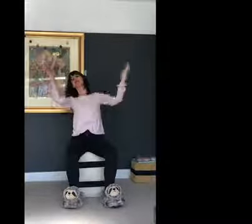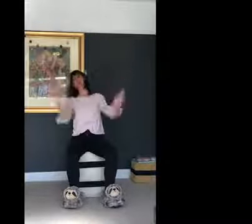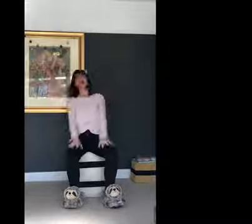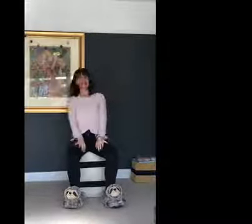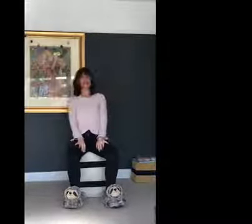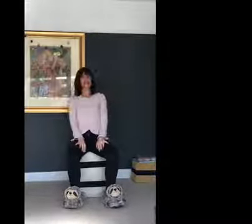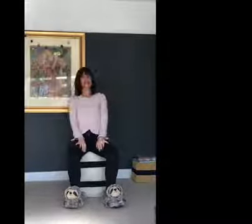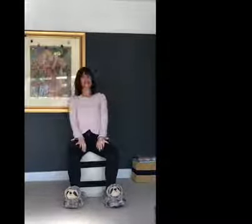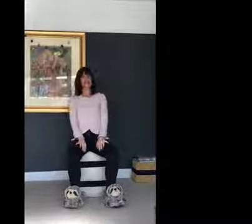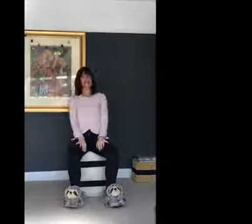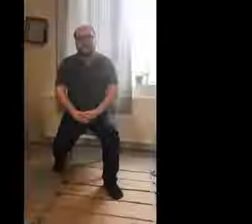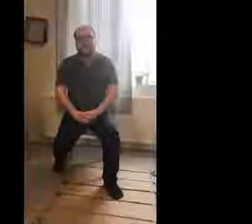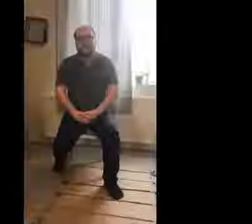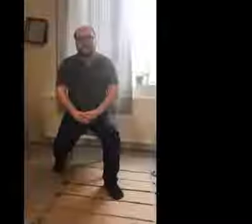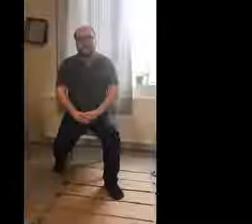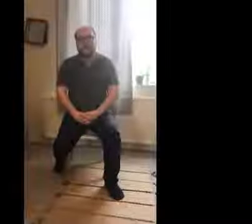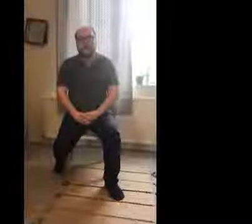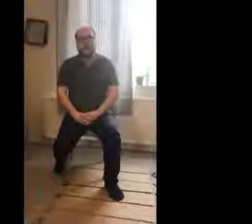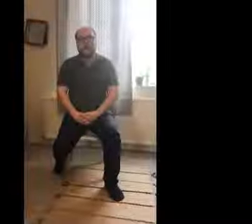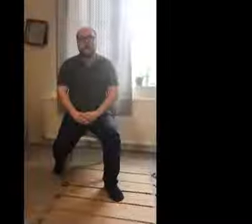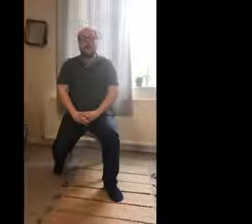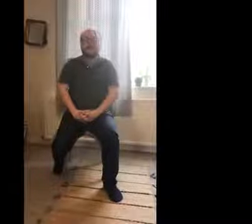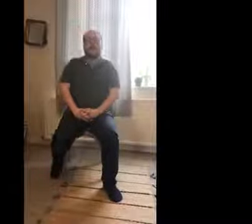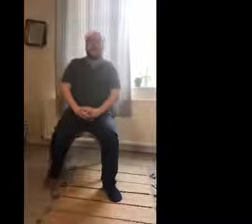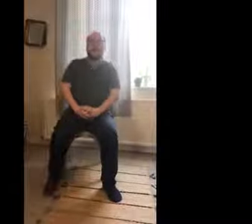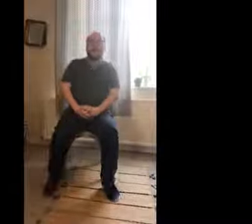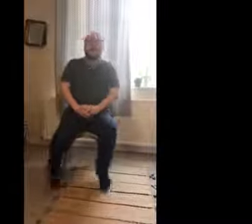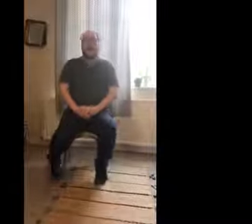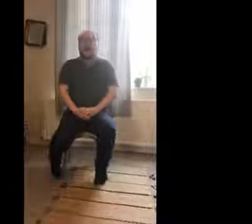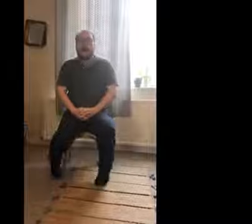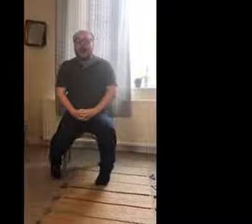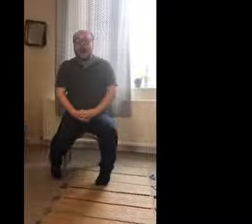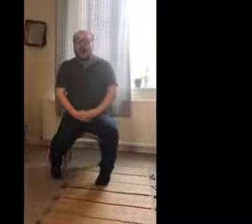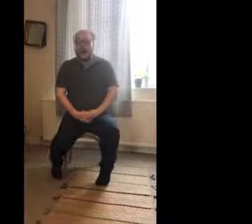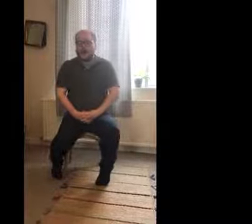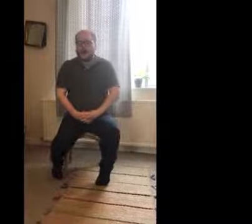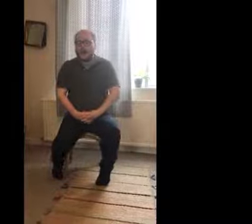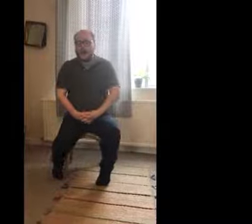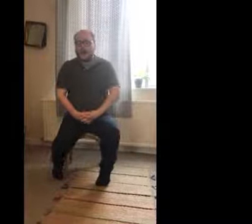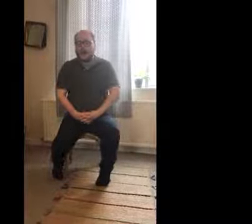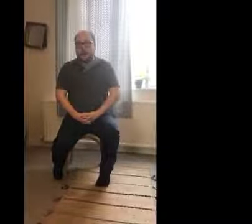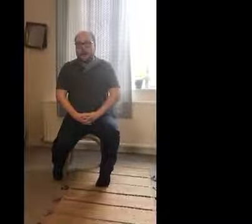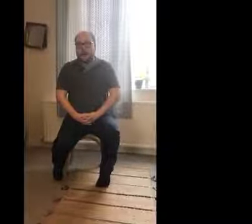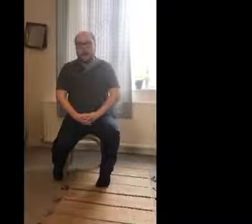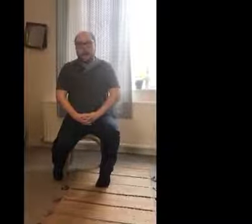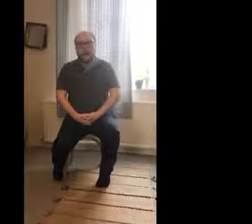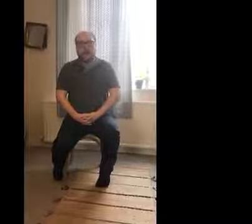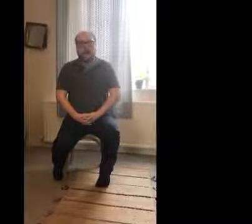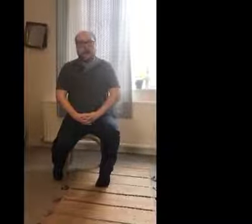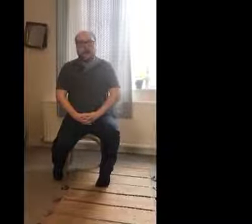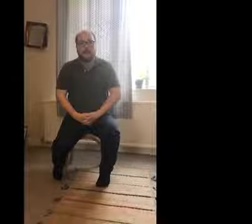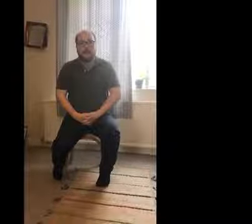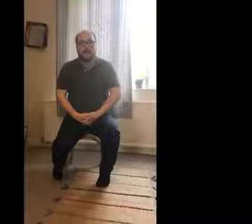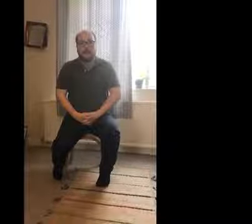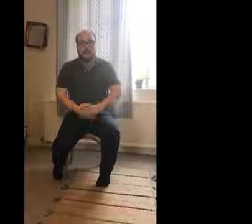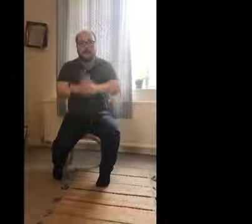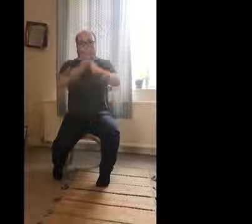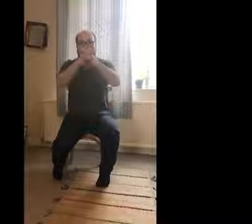done. All right. Great job. Up next is a song all about animals. It's about